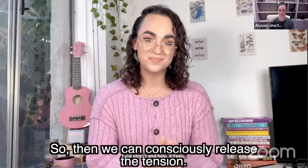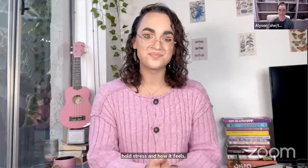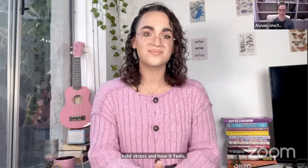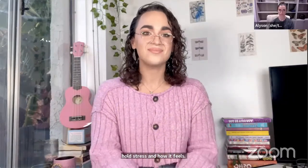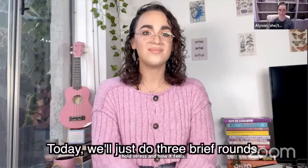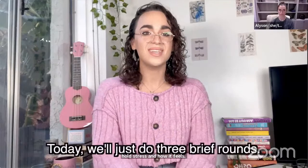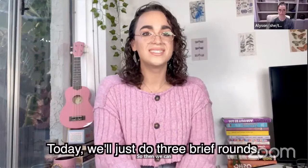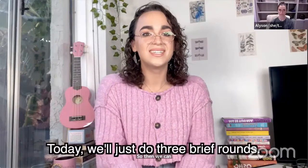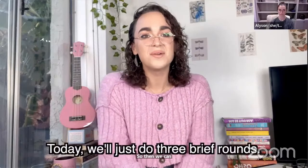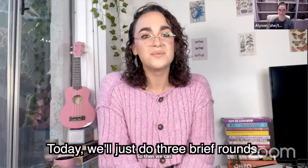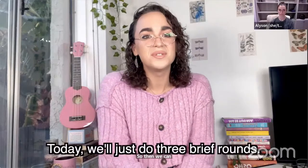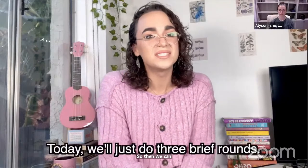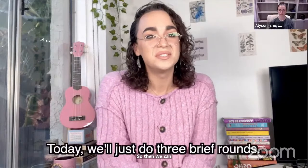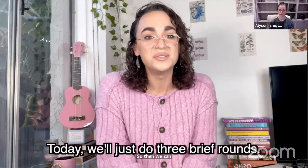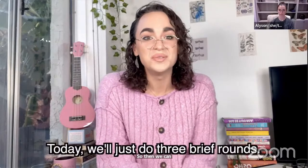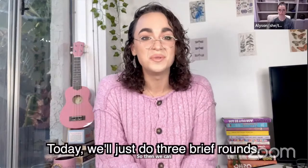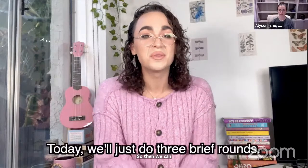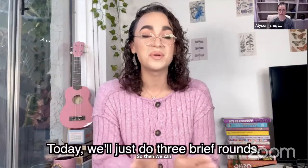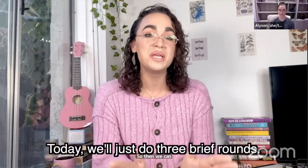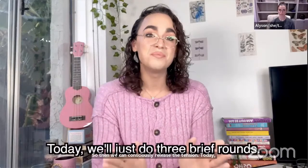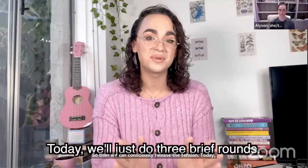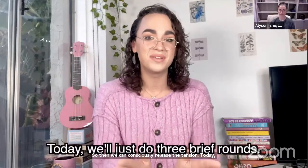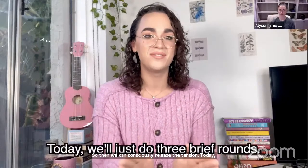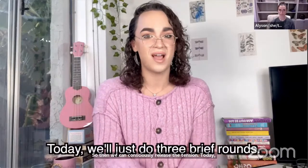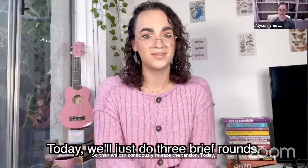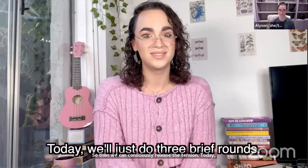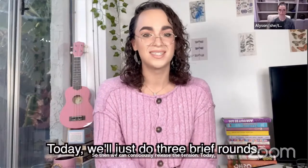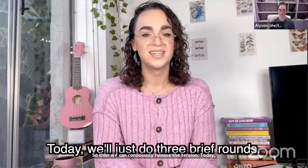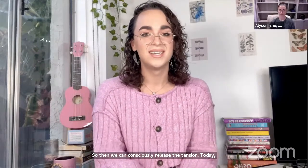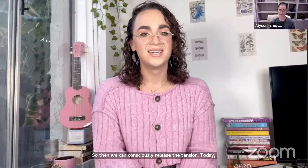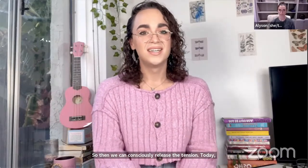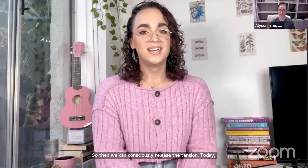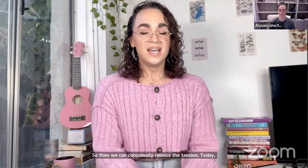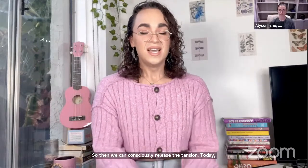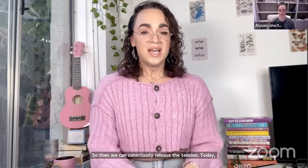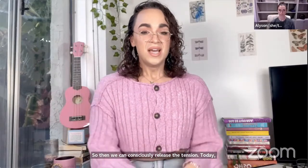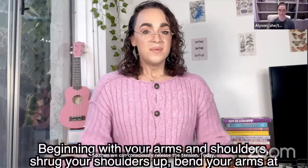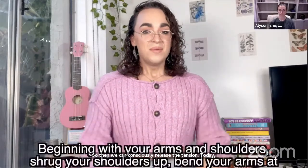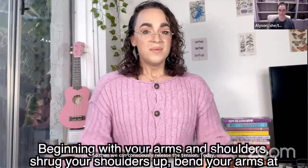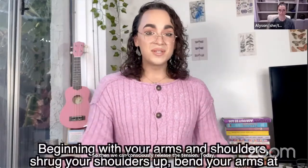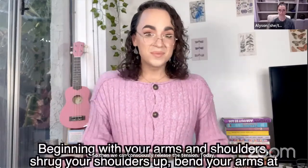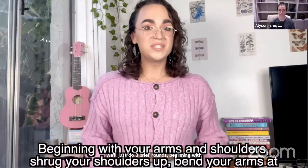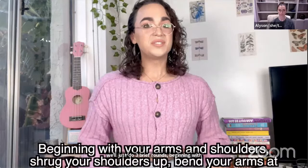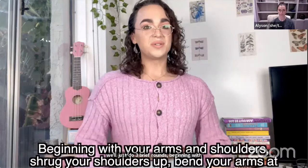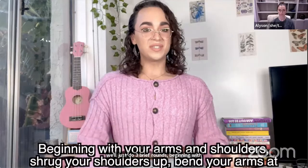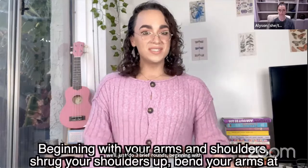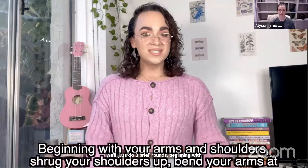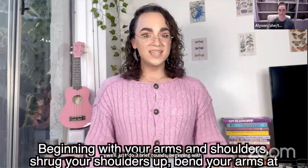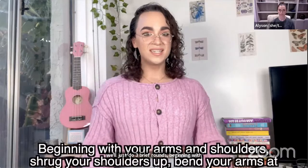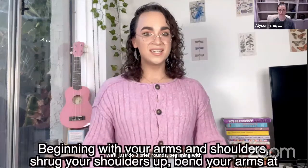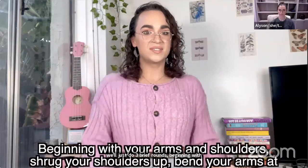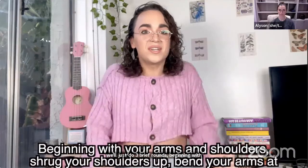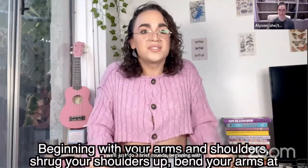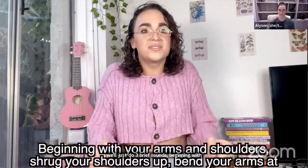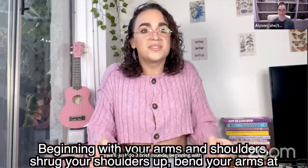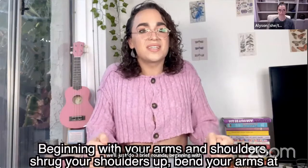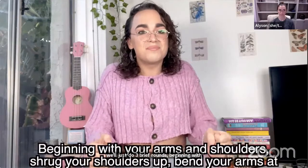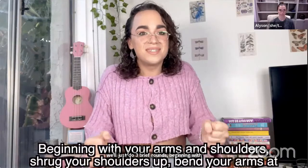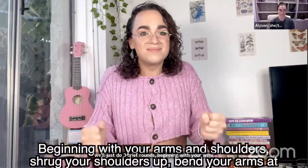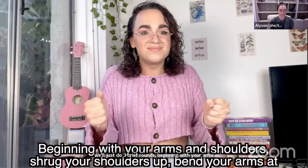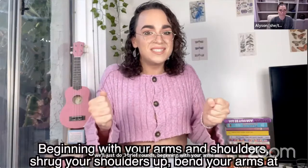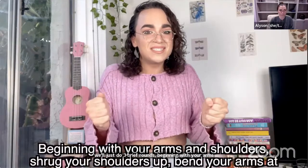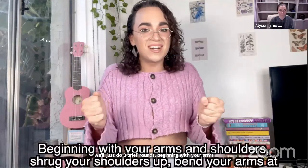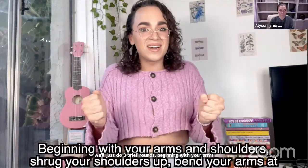tension. Today, we'll just do 3 brief rounds. Beginning with your arms and shoulders, shrug your shoulders